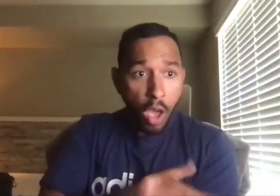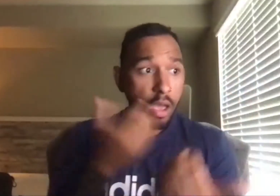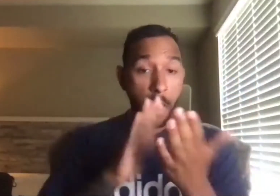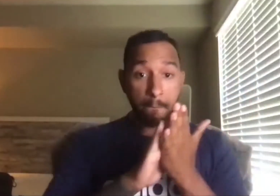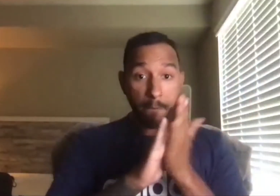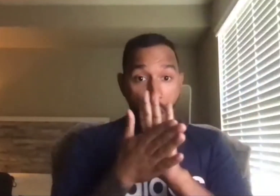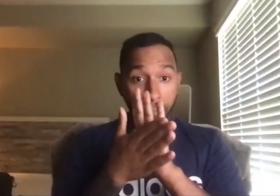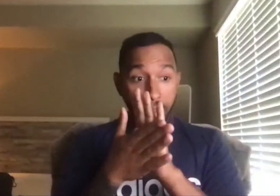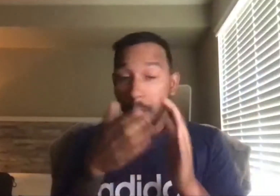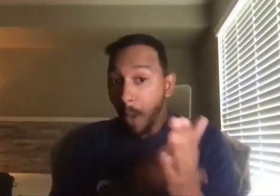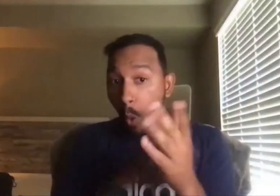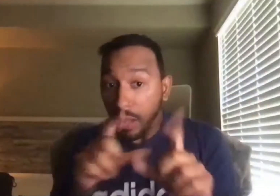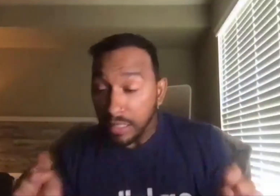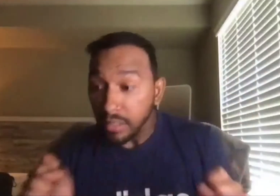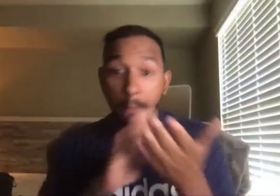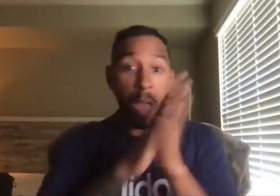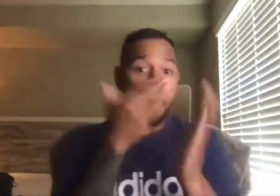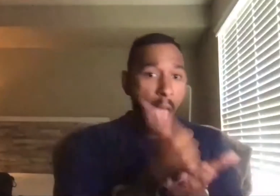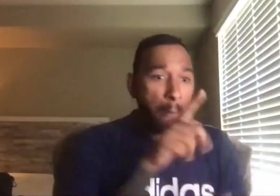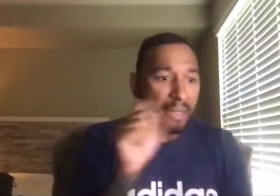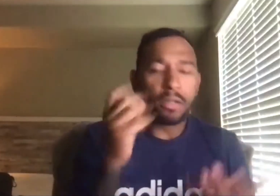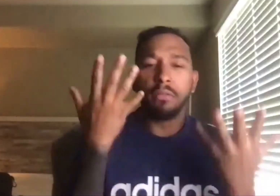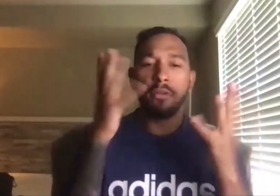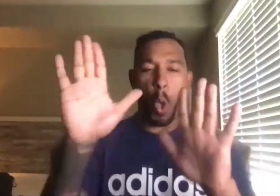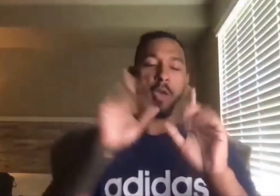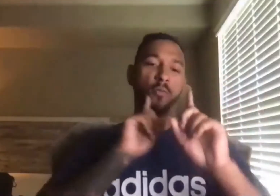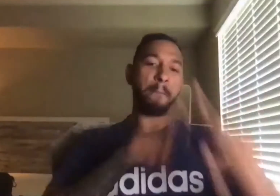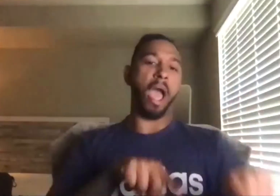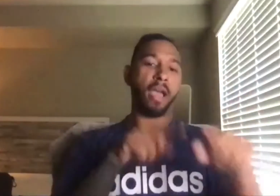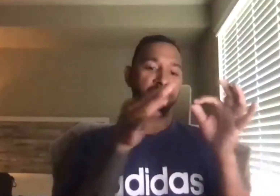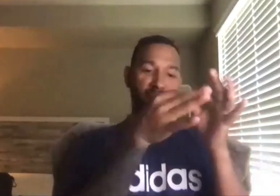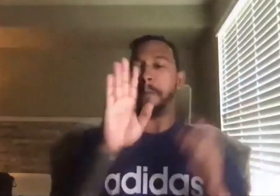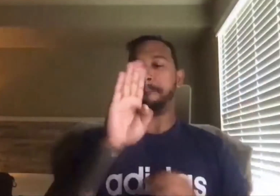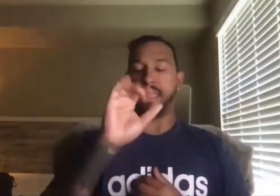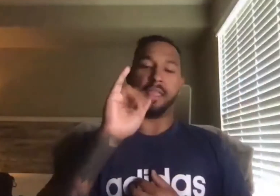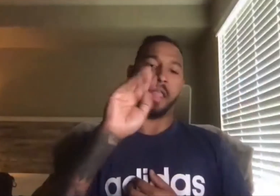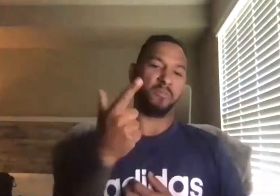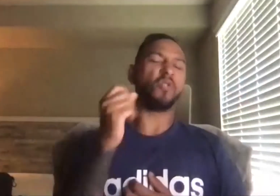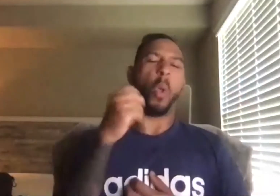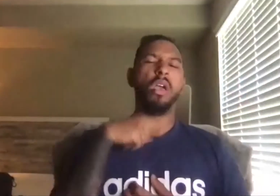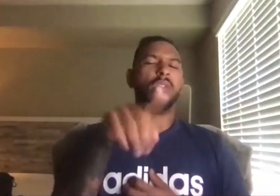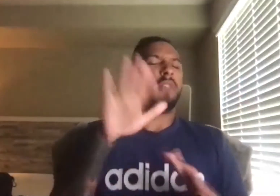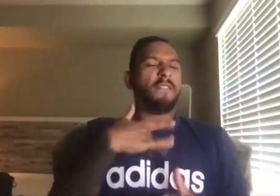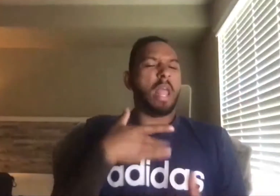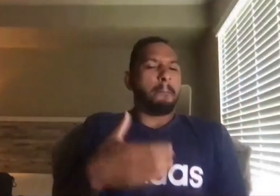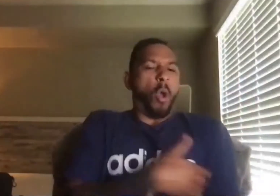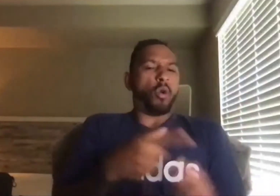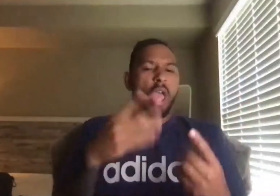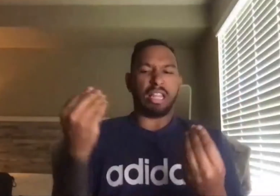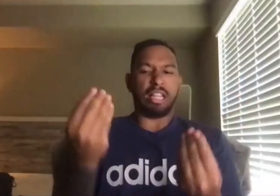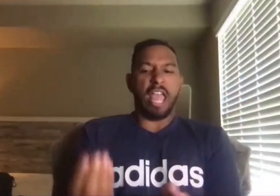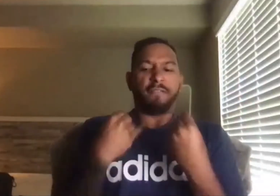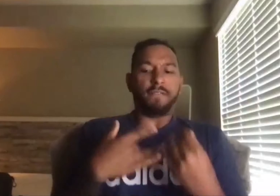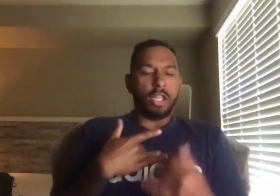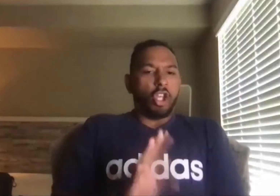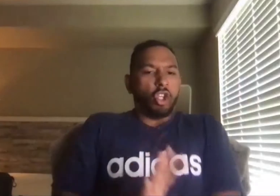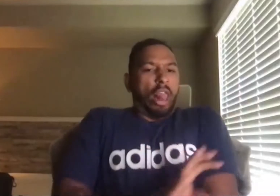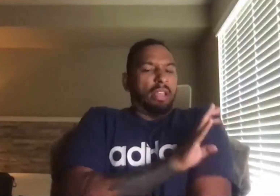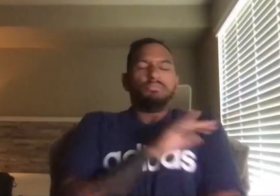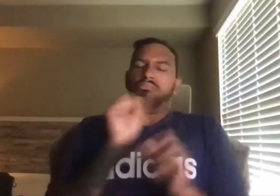this piece because to me, it was powerful. And really, it gives me chills because of that. This is the one I chose to be part